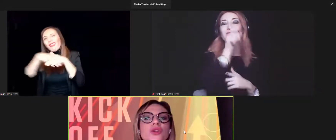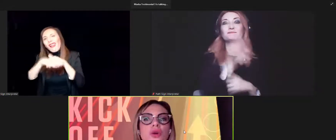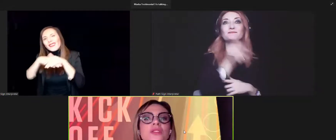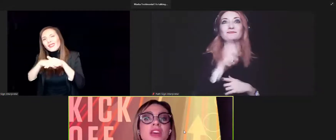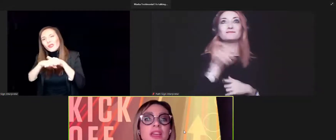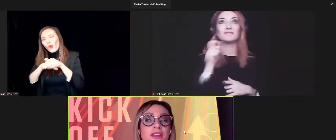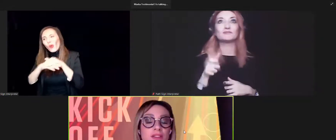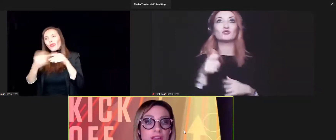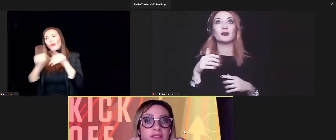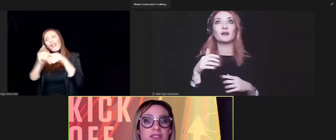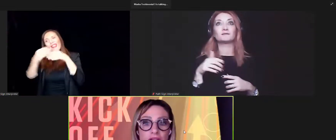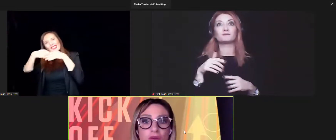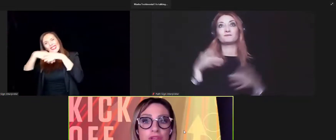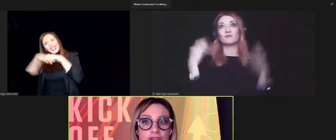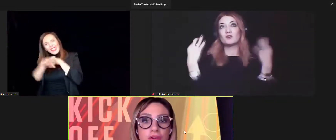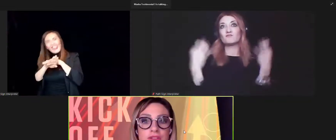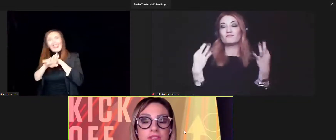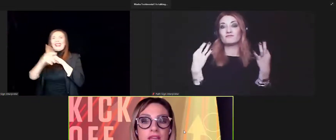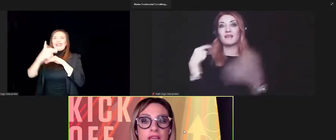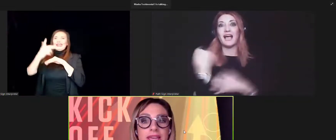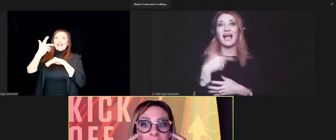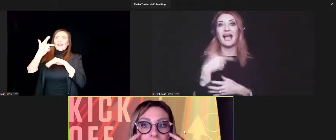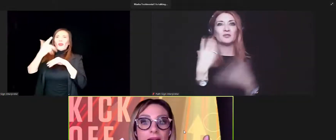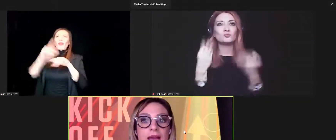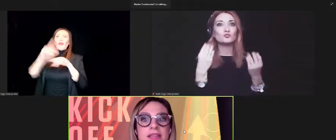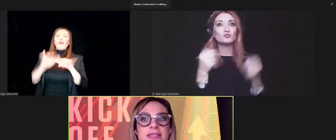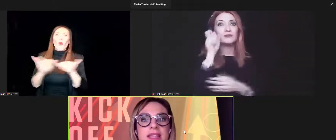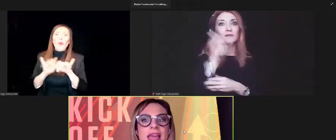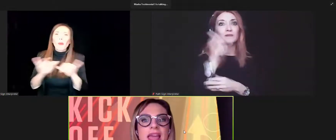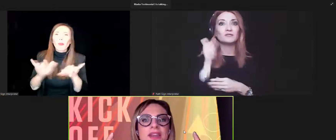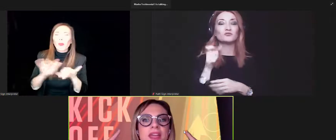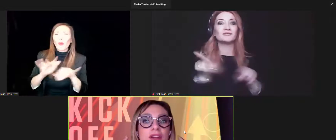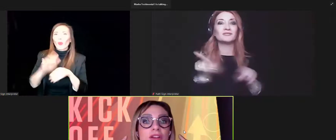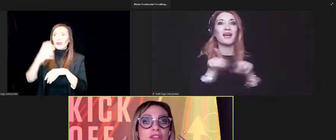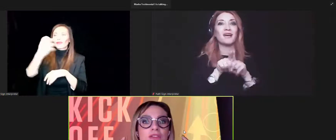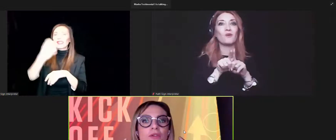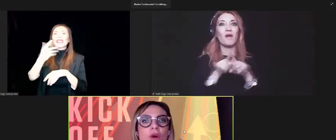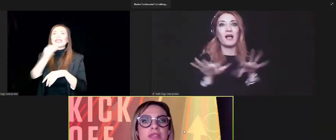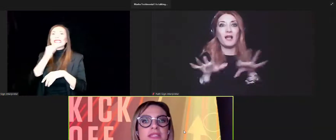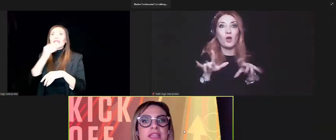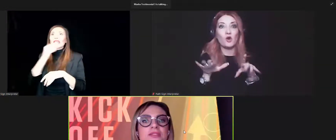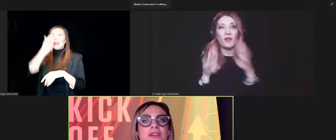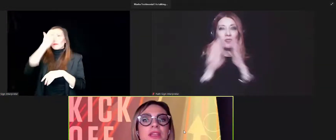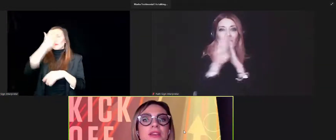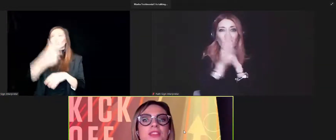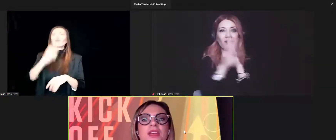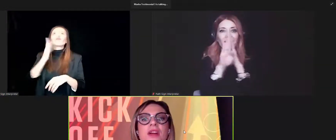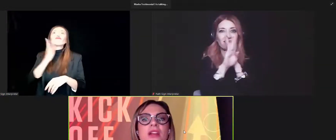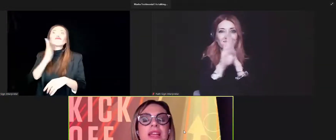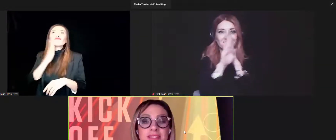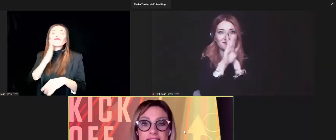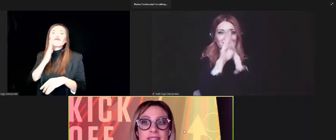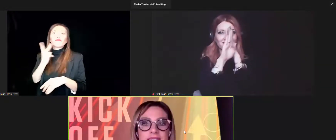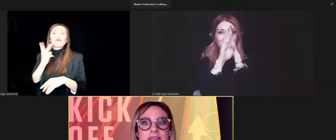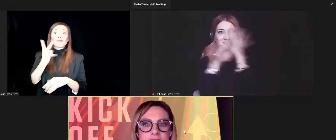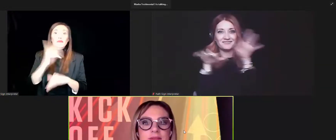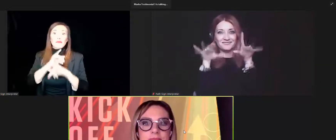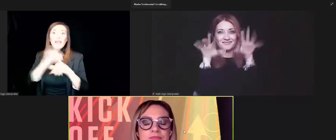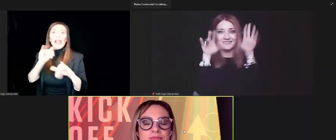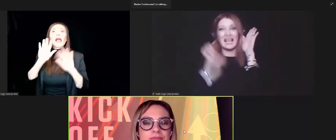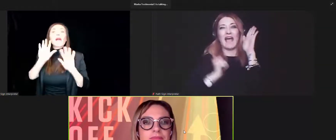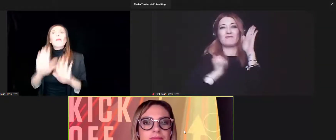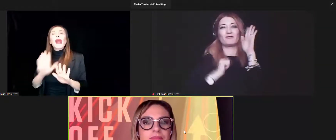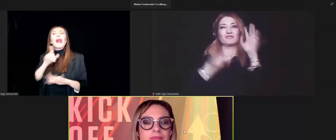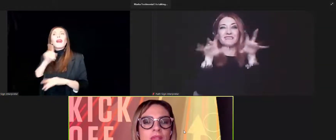need to look their interlocutors in the eyes and hear their voice, even if they are at a distance.